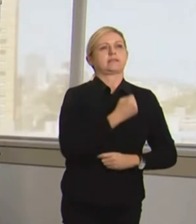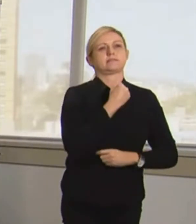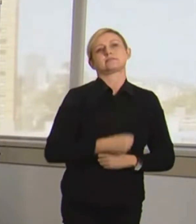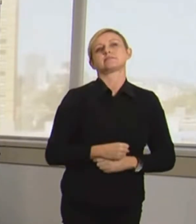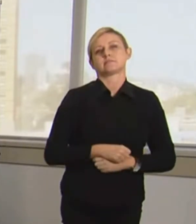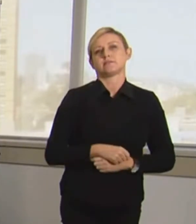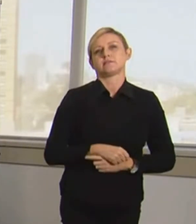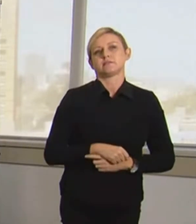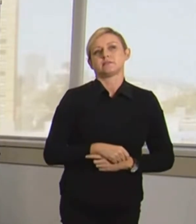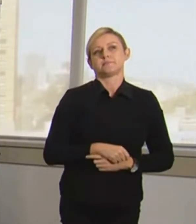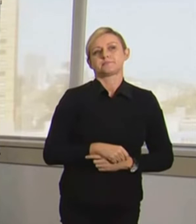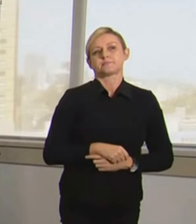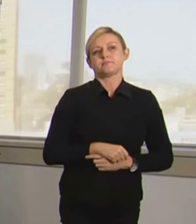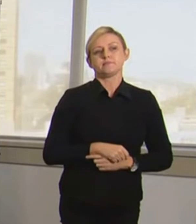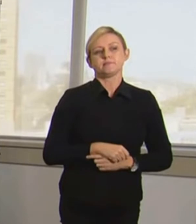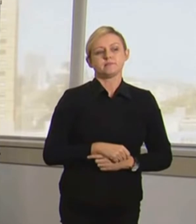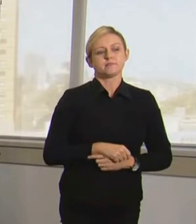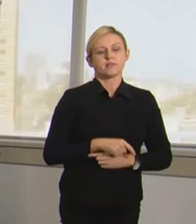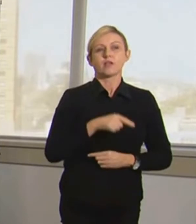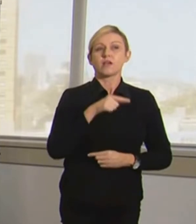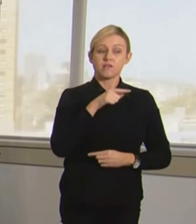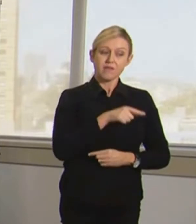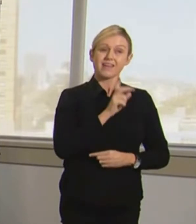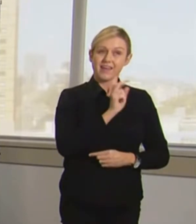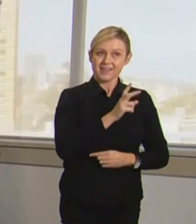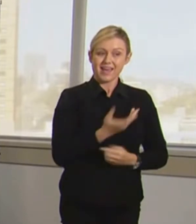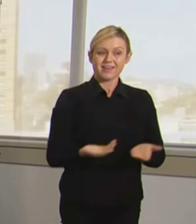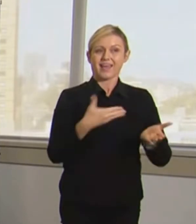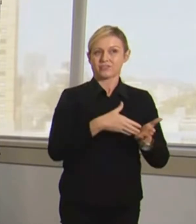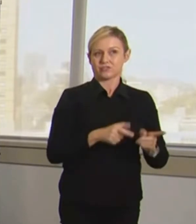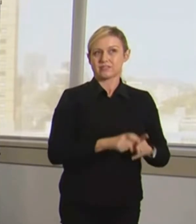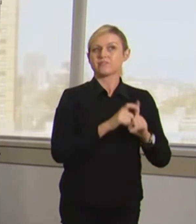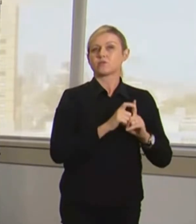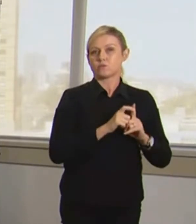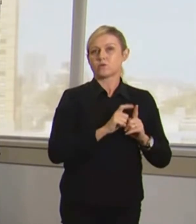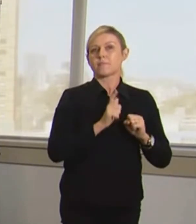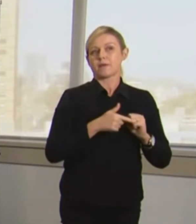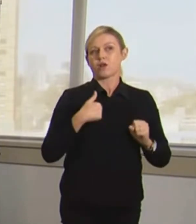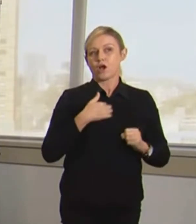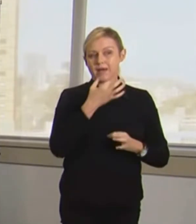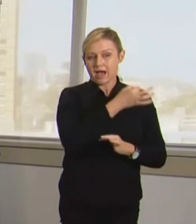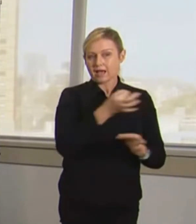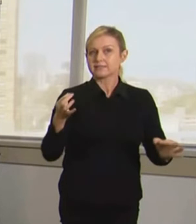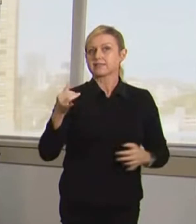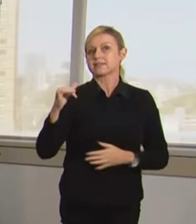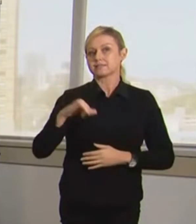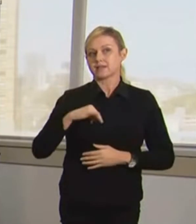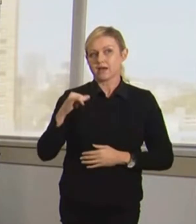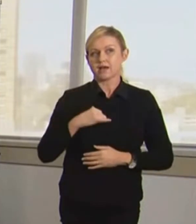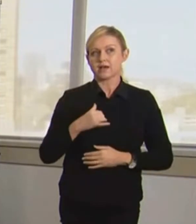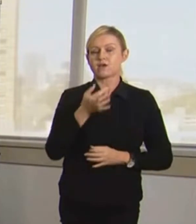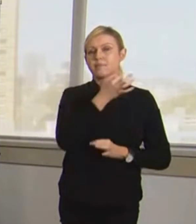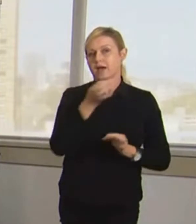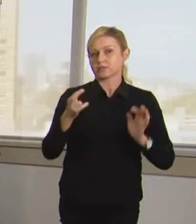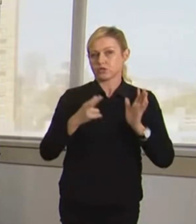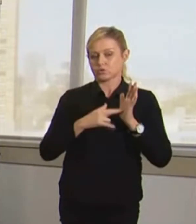That obviously has its own challenges, but I'm asking the staff, and I'm asking, as New South